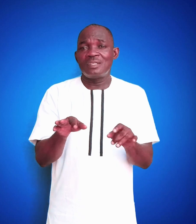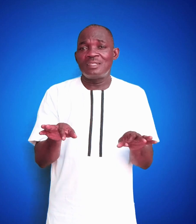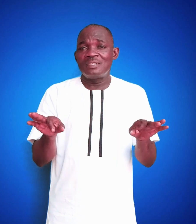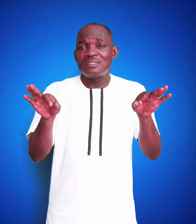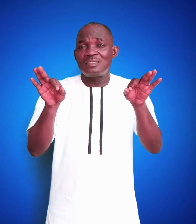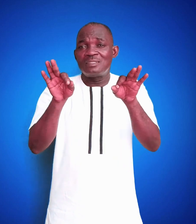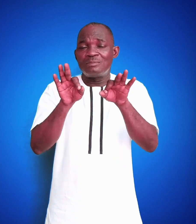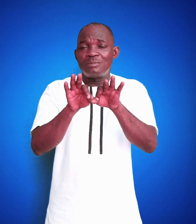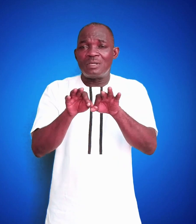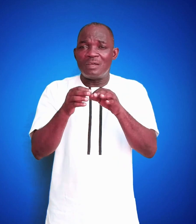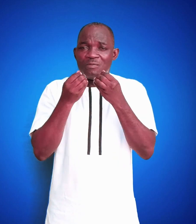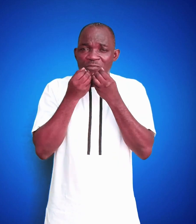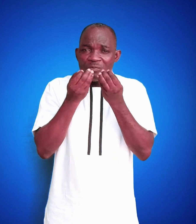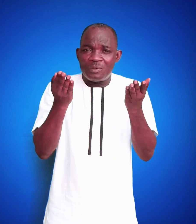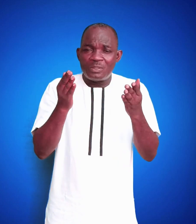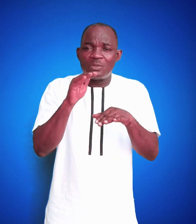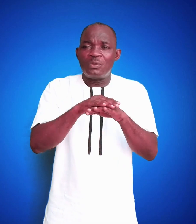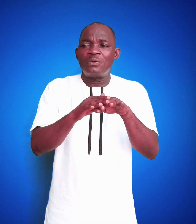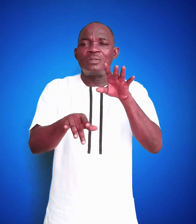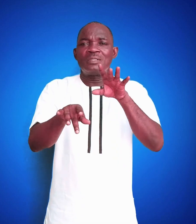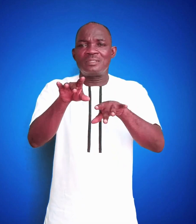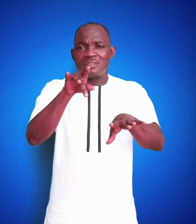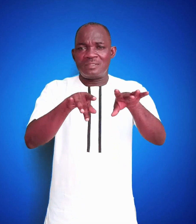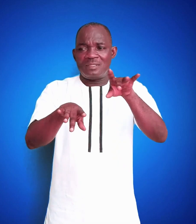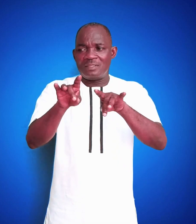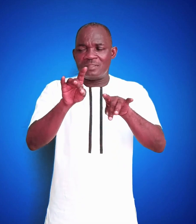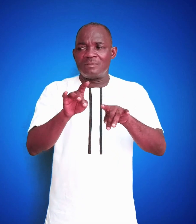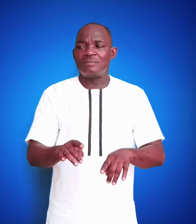Important note on selections.